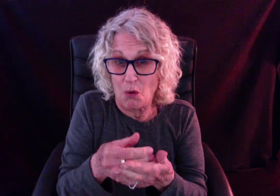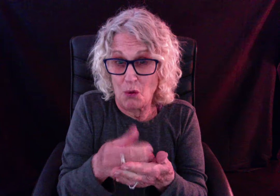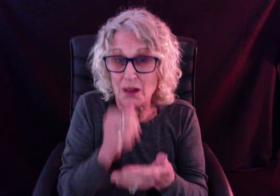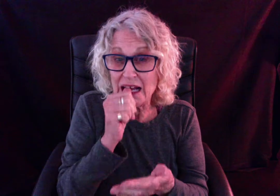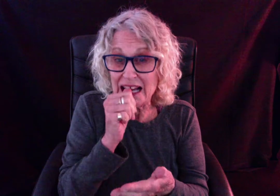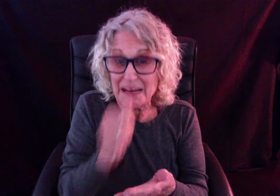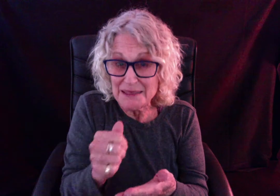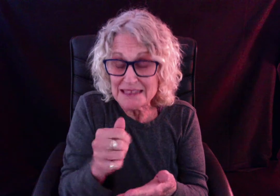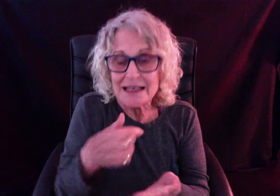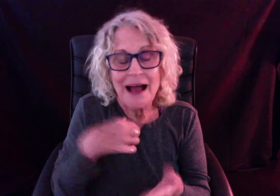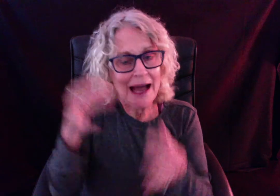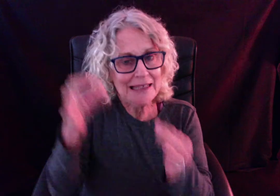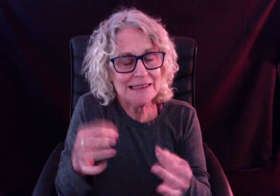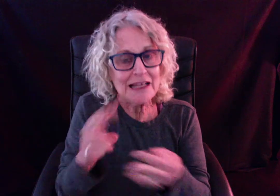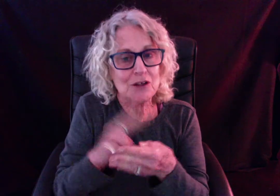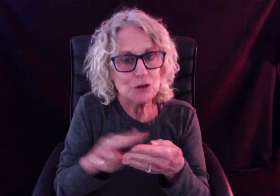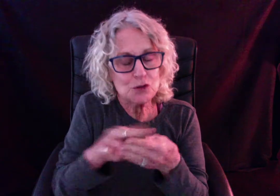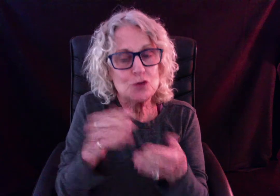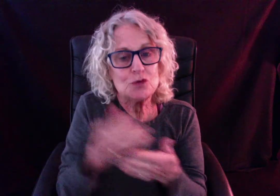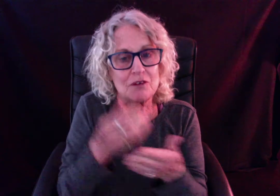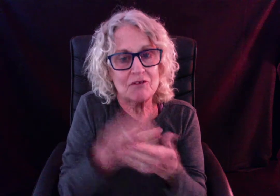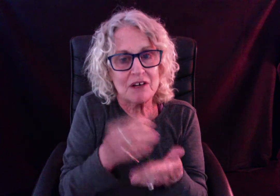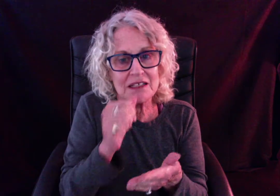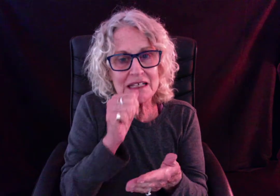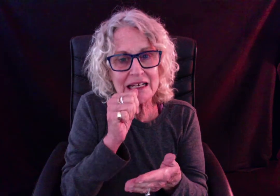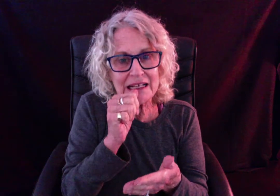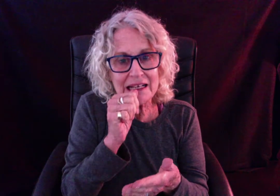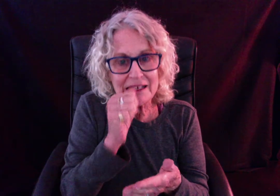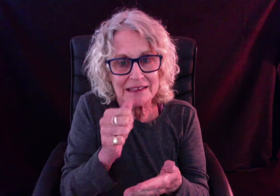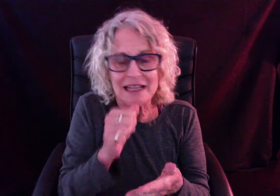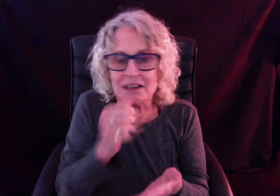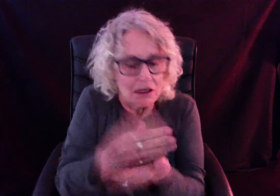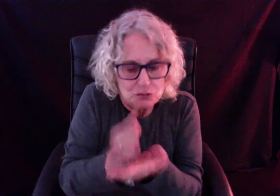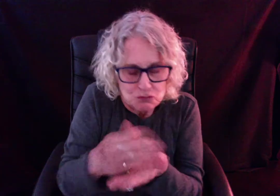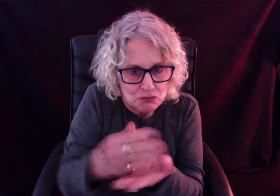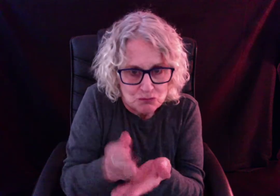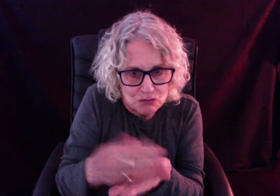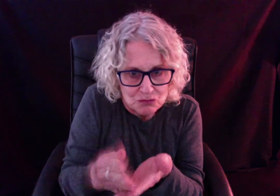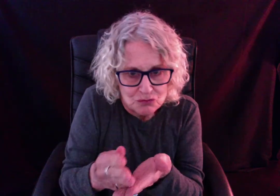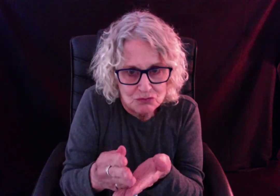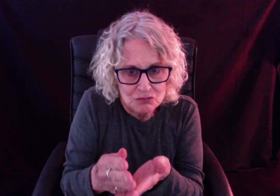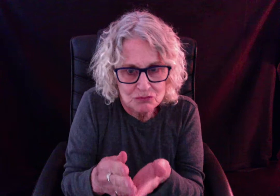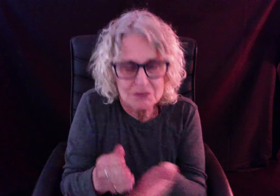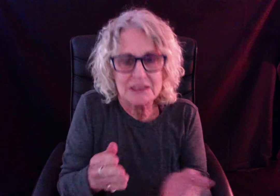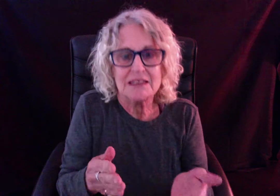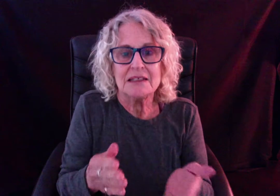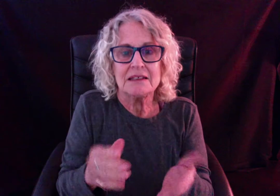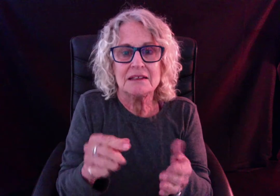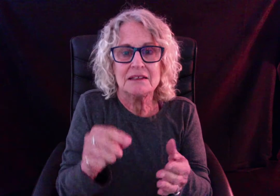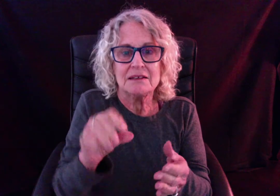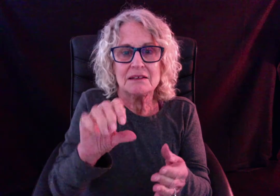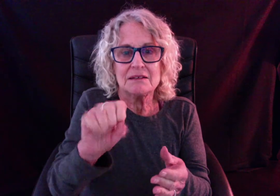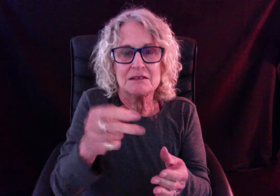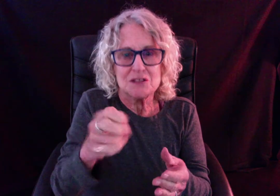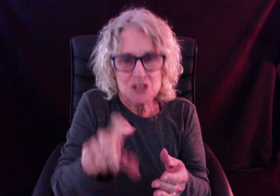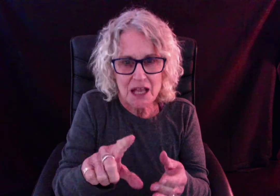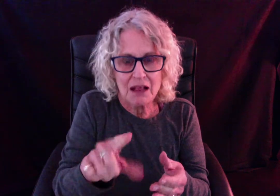use the fresh peanuts, not dice them up. Take the peanuts, open them out of the